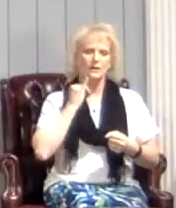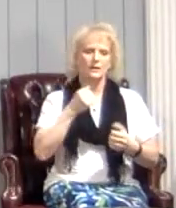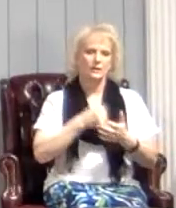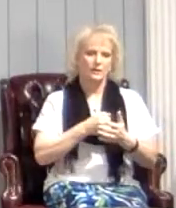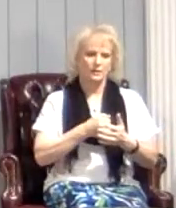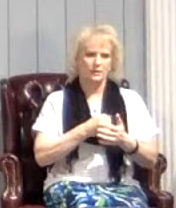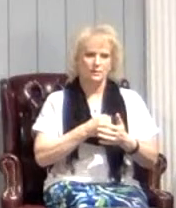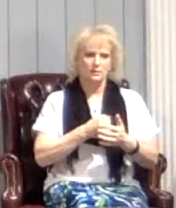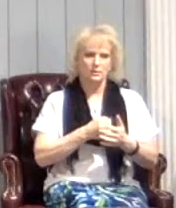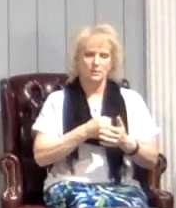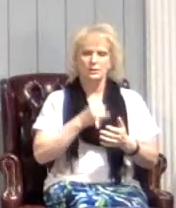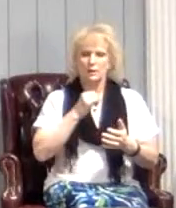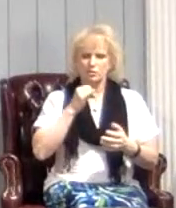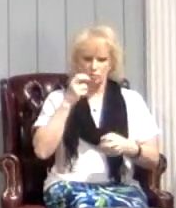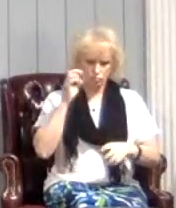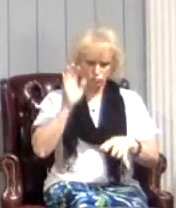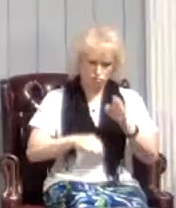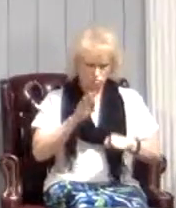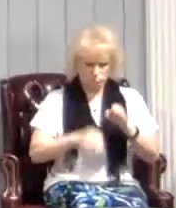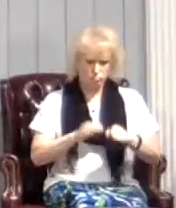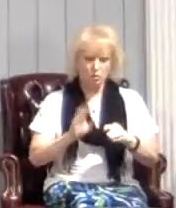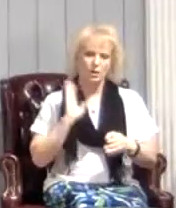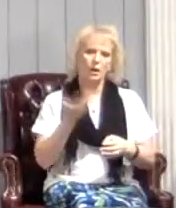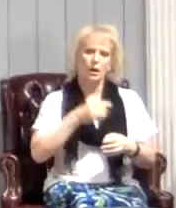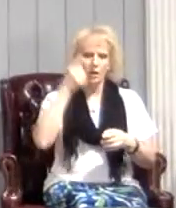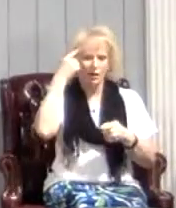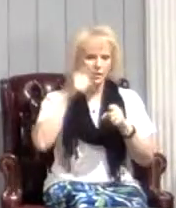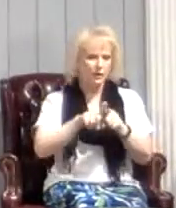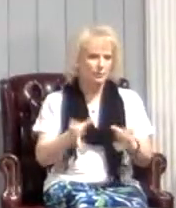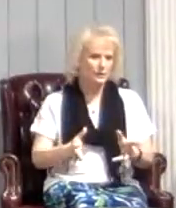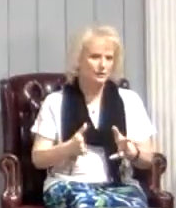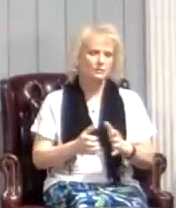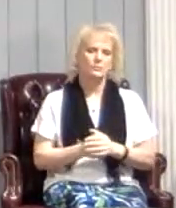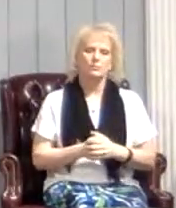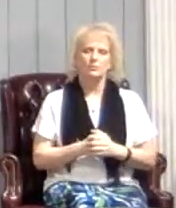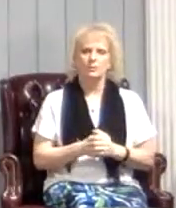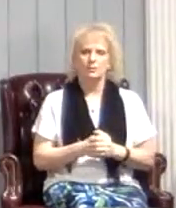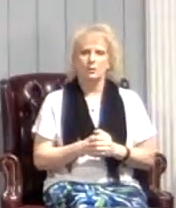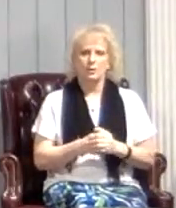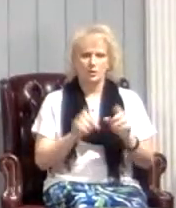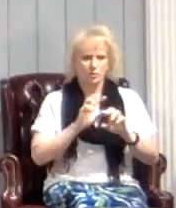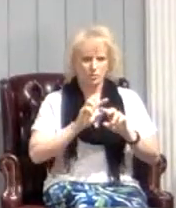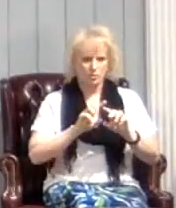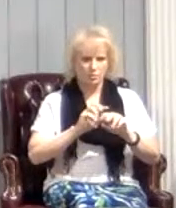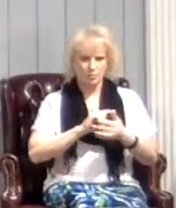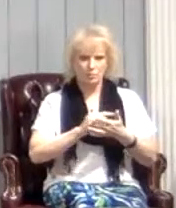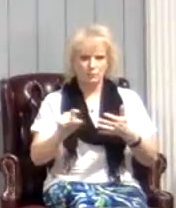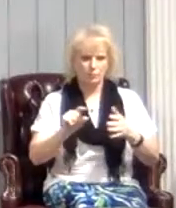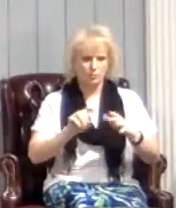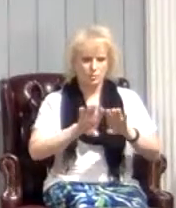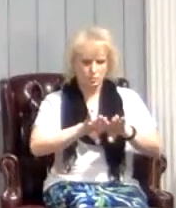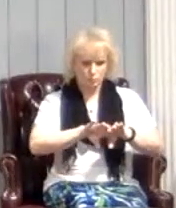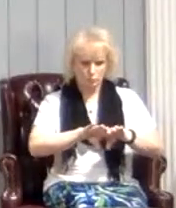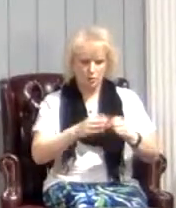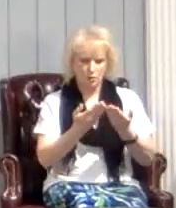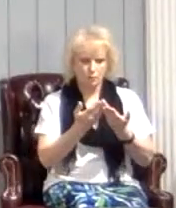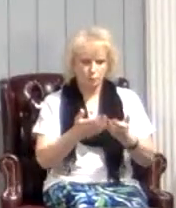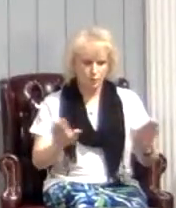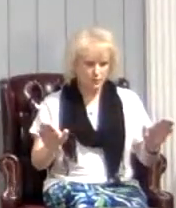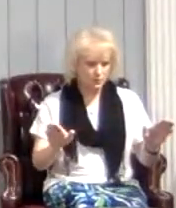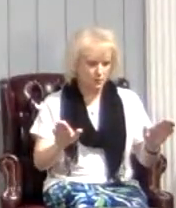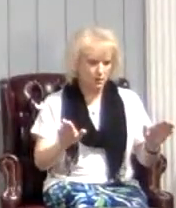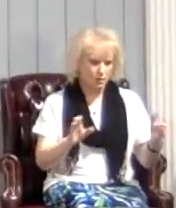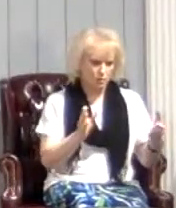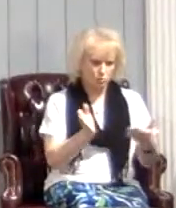tread down our enemies. So this is real interesting. The verse breaks down into two parts. Through God we shall do valiantly.